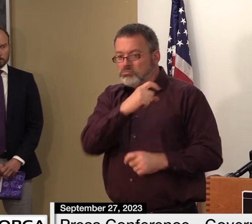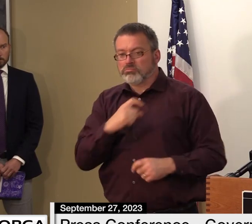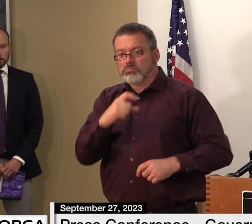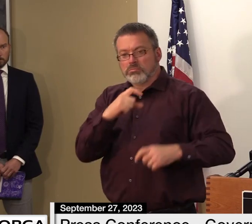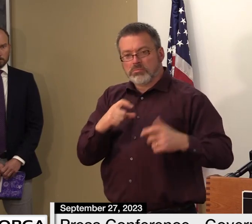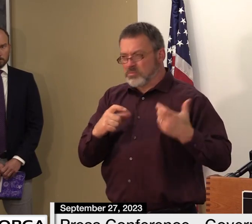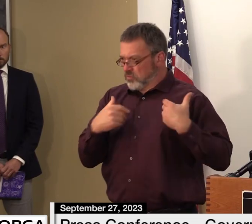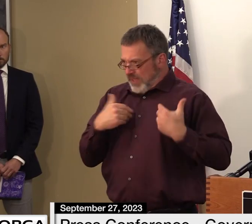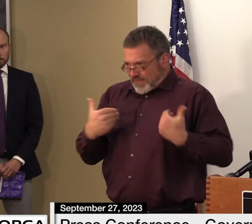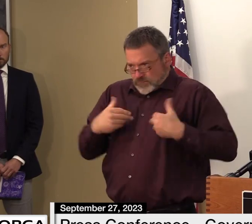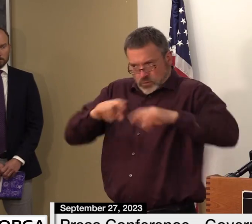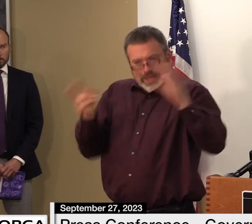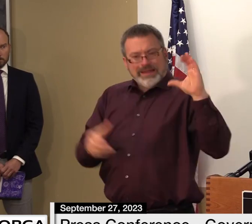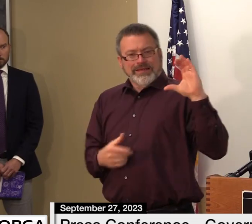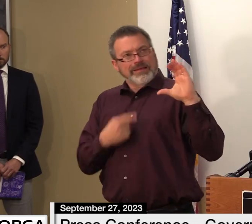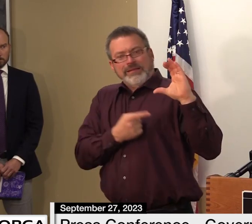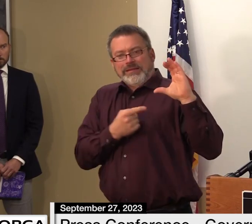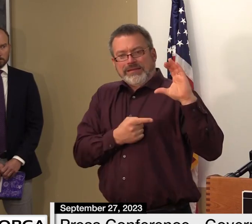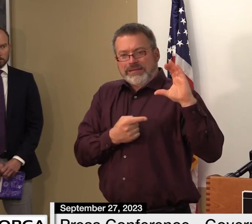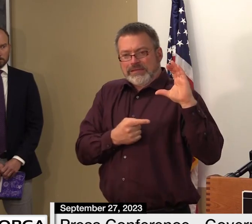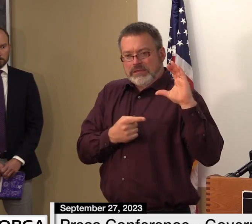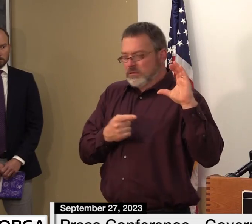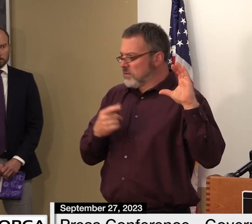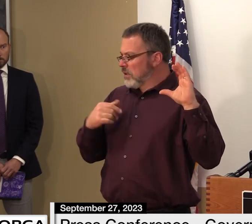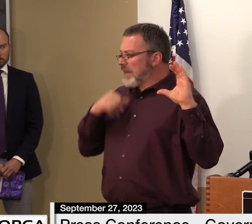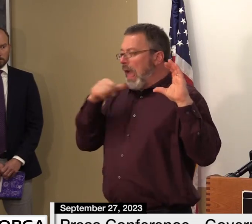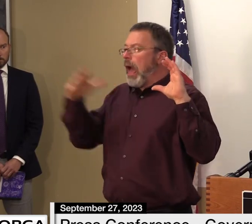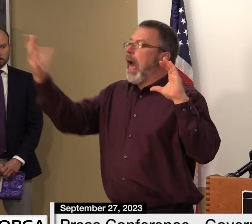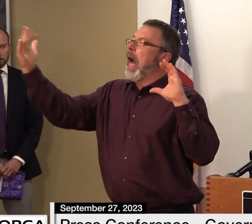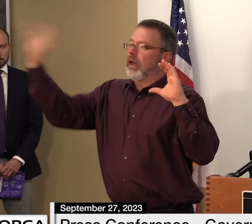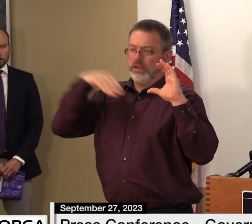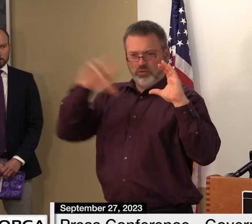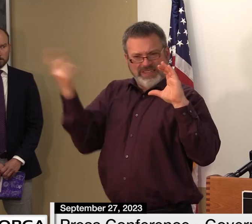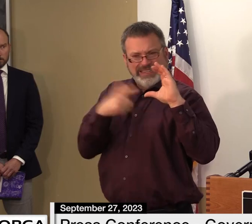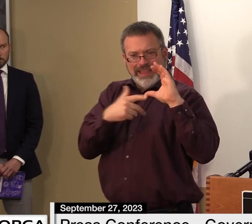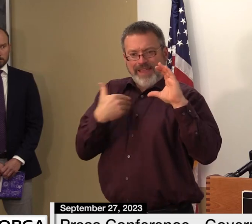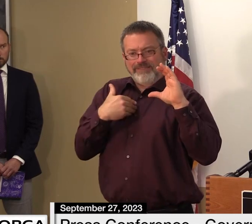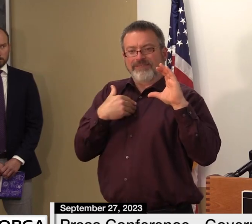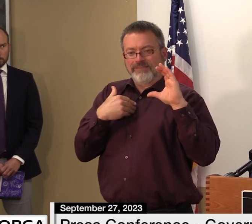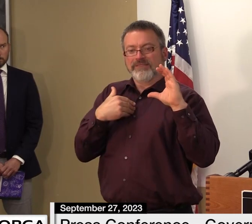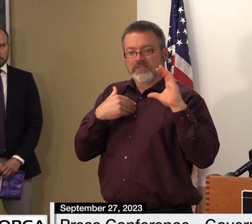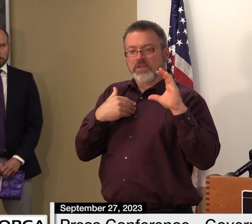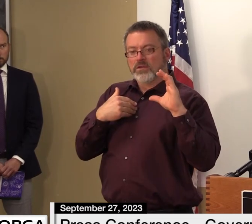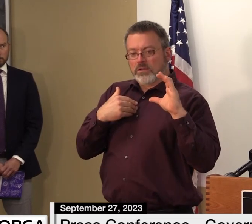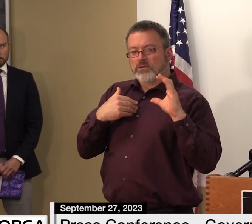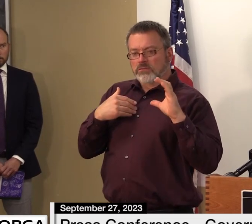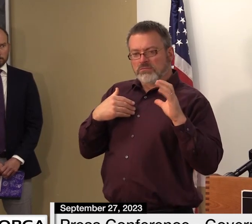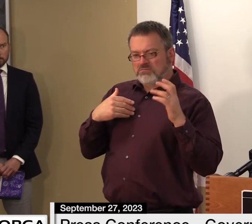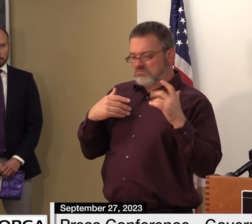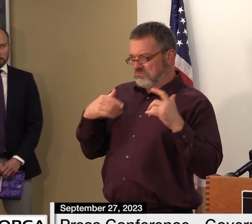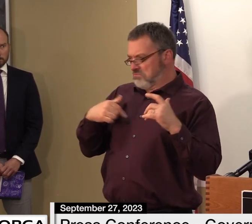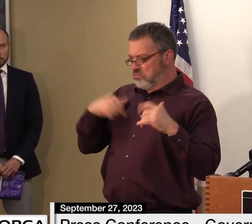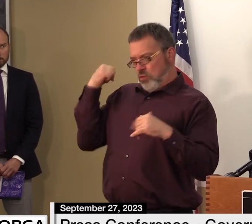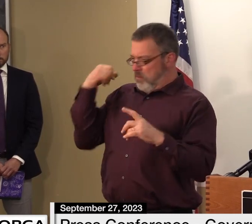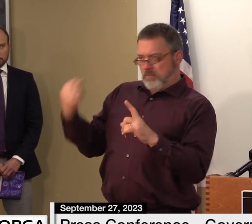hand. So we should be able to make it through this without a lot of harm. But I will,